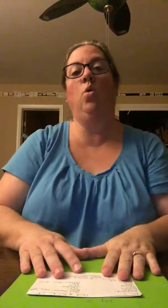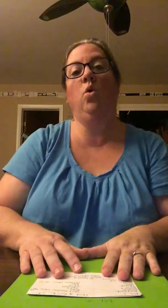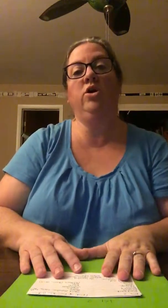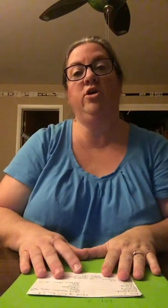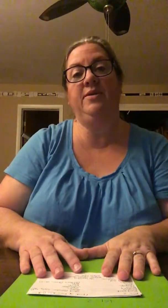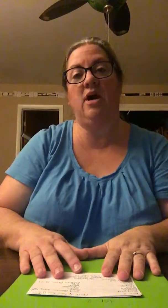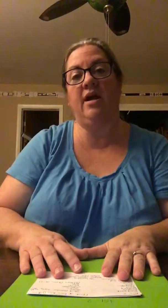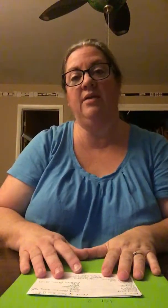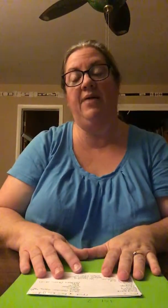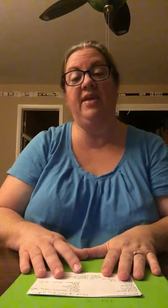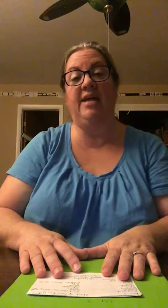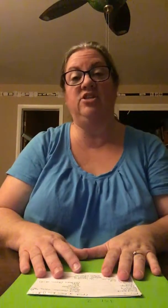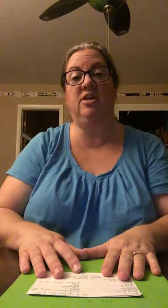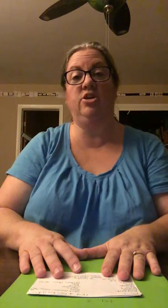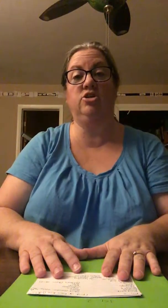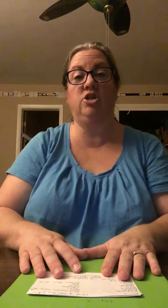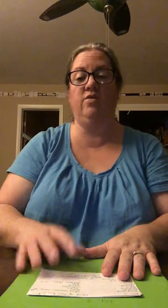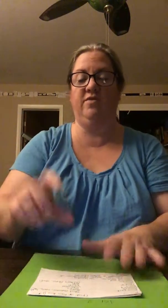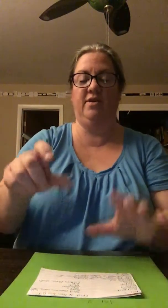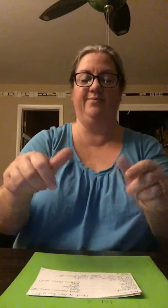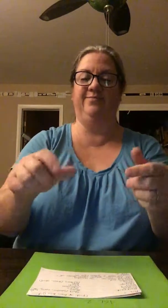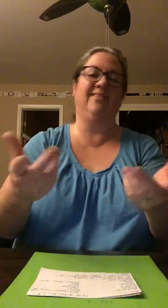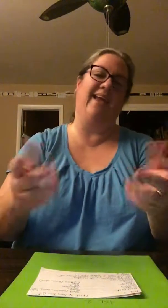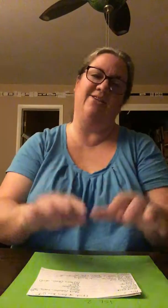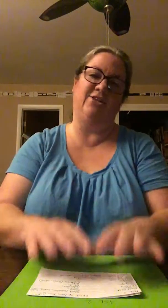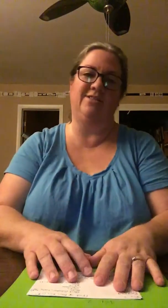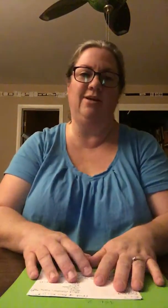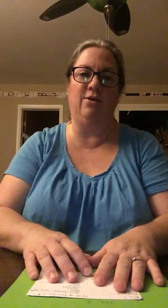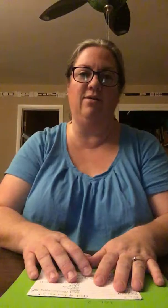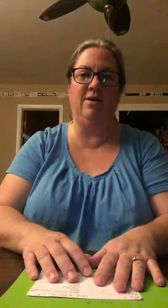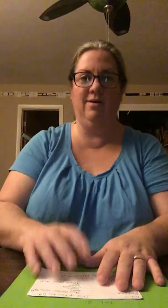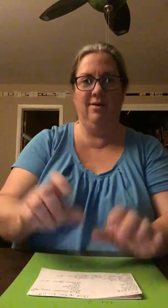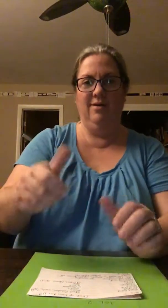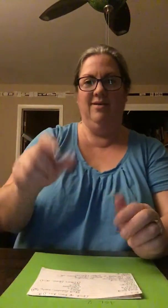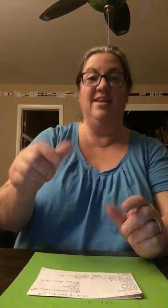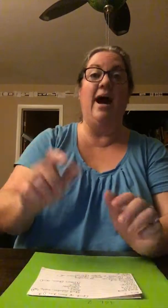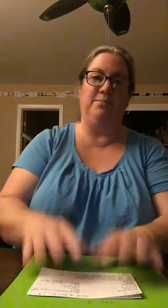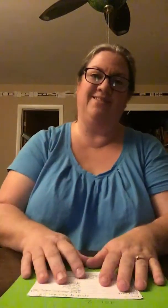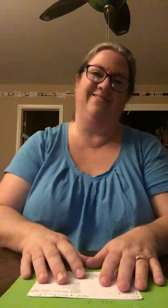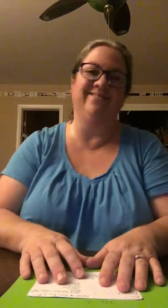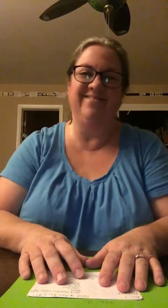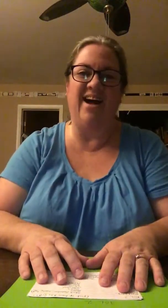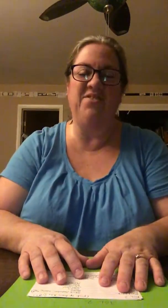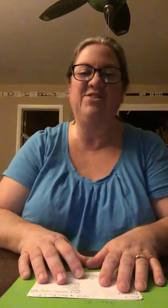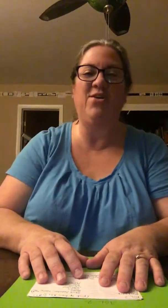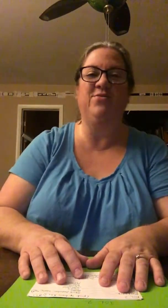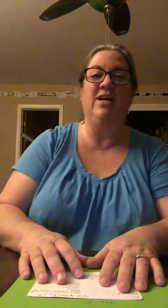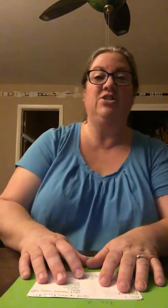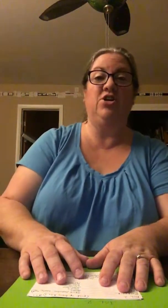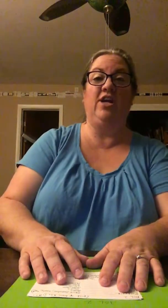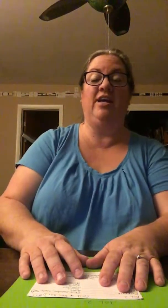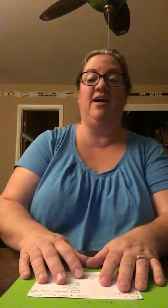Or you could be talking about the gadgets on your stove. The gadgets, the knobs on the stove. Turning